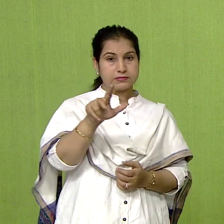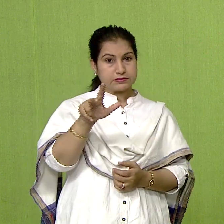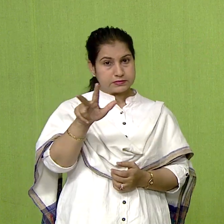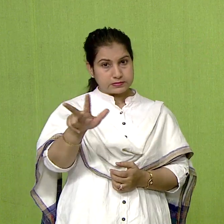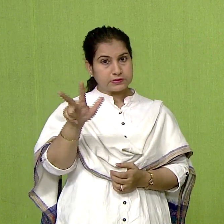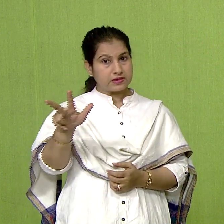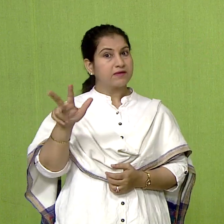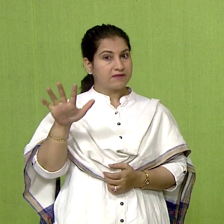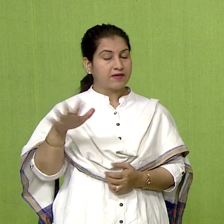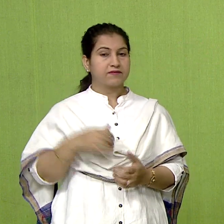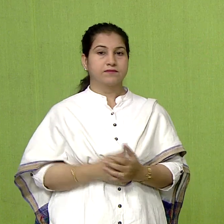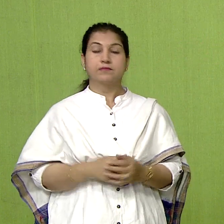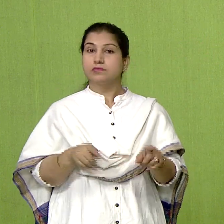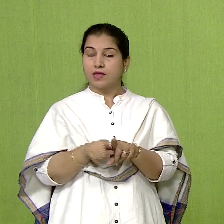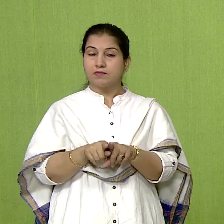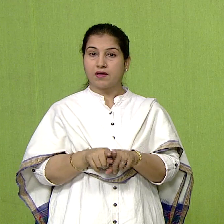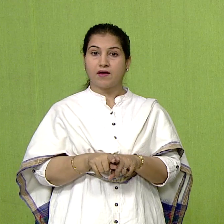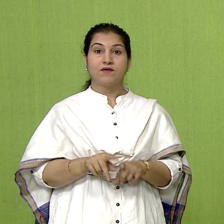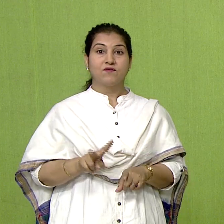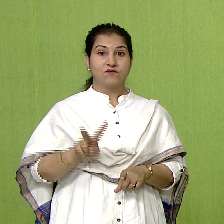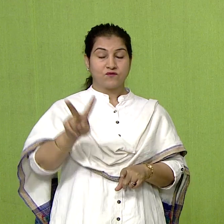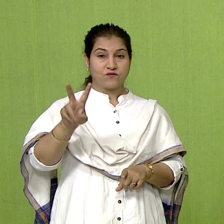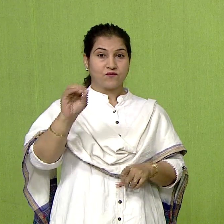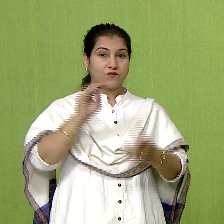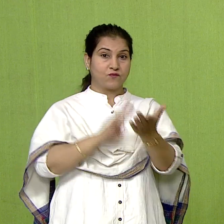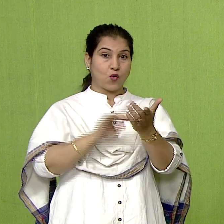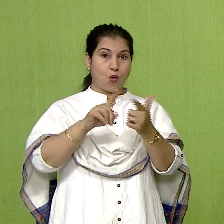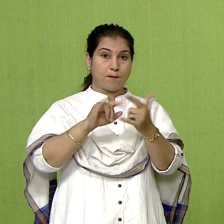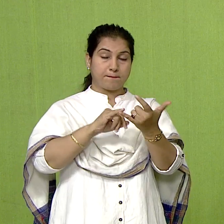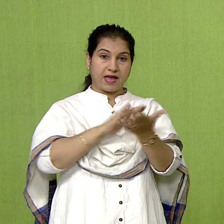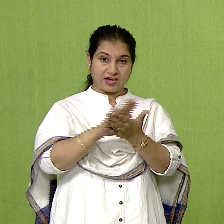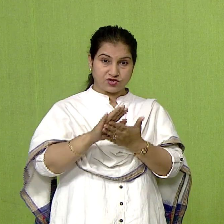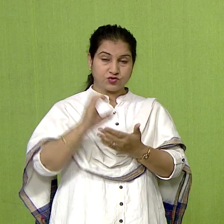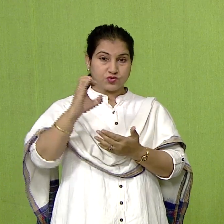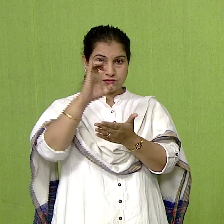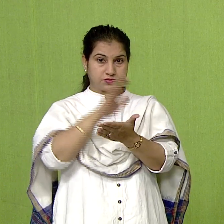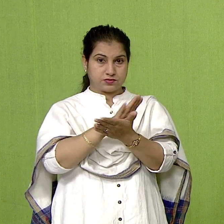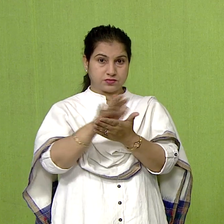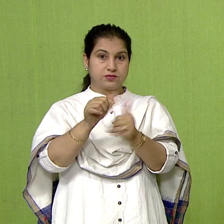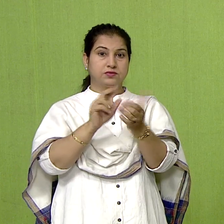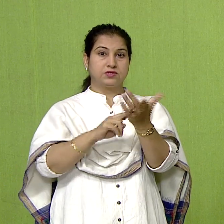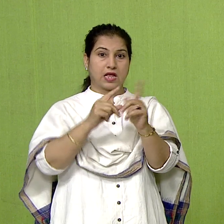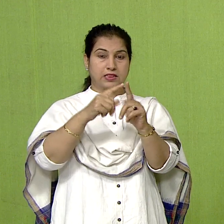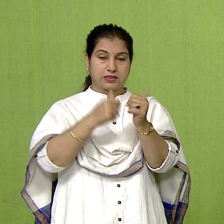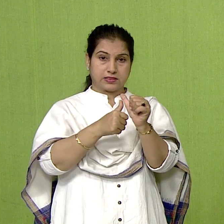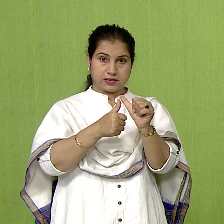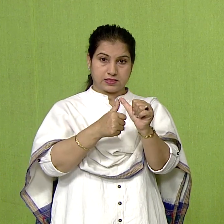and Vomesh Chandra Banerjee became its first president. Famous leaders